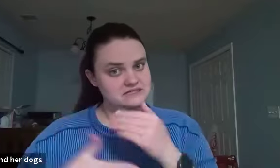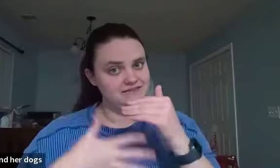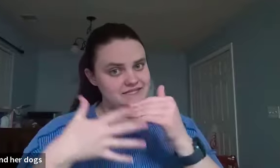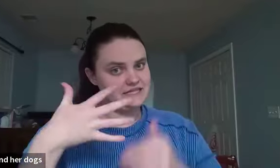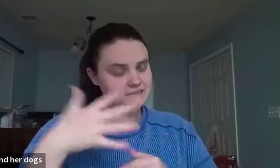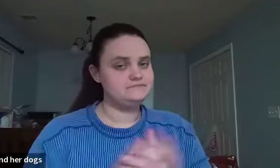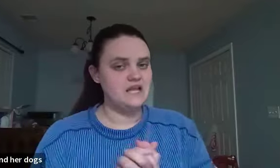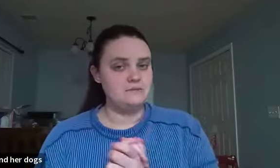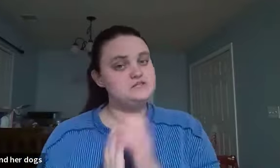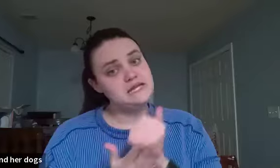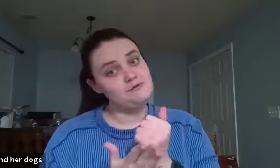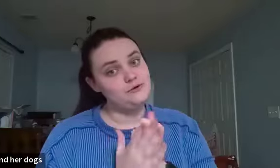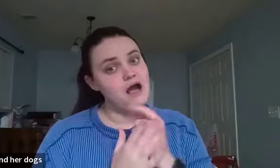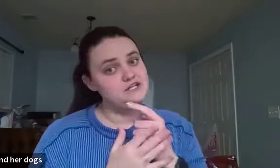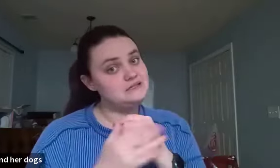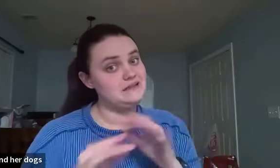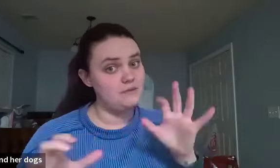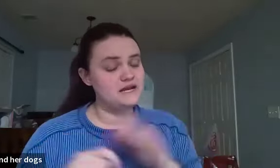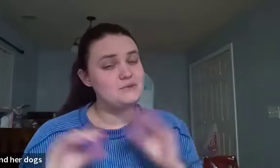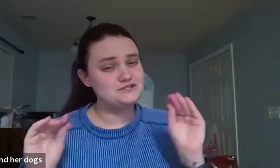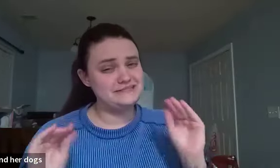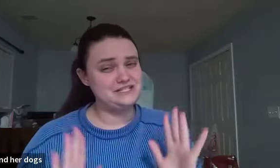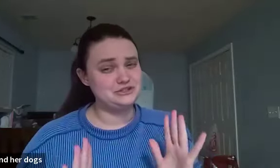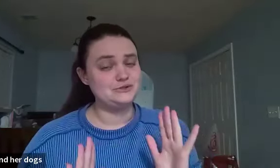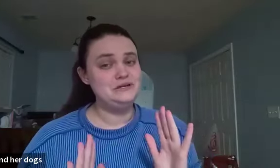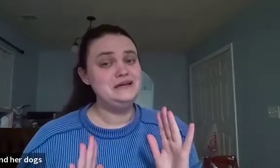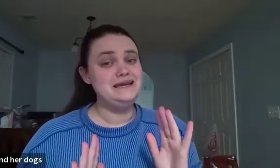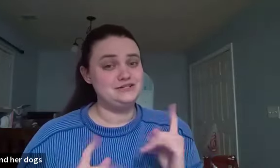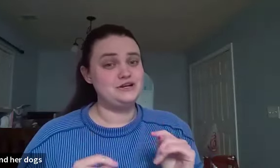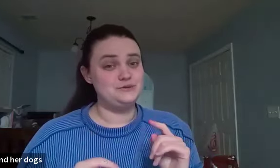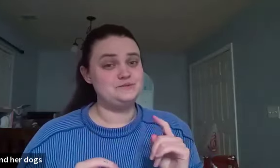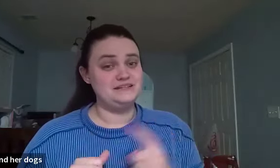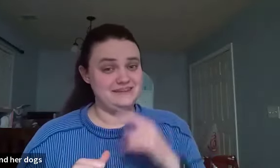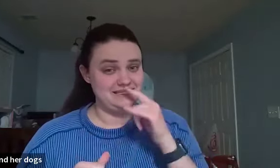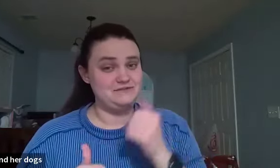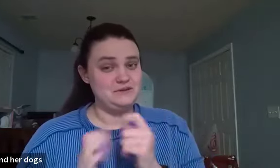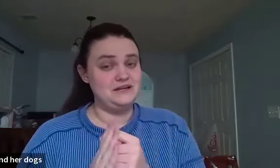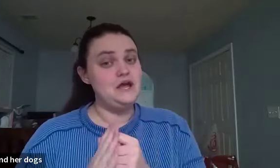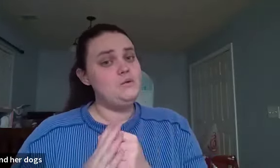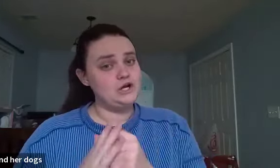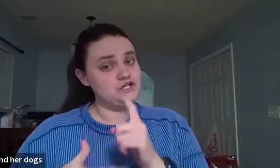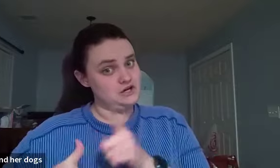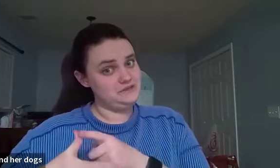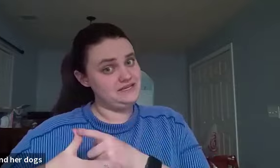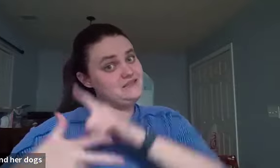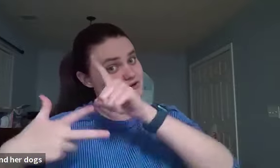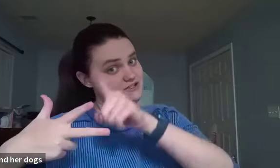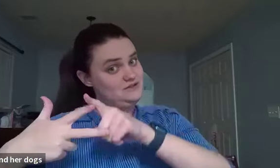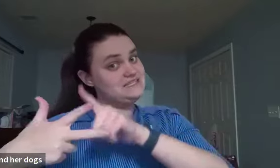is that listing. It's really helpful. I do it a lot, but I'm also a teacher who is trying to explain to the kids every period, we're going to start with this and then we're going to do this